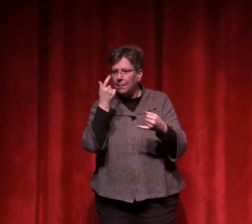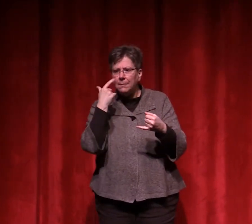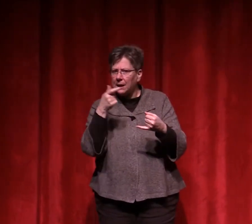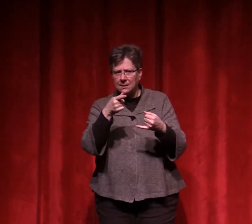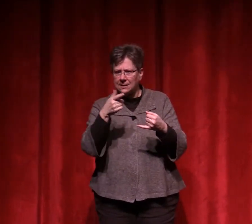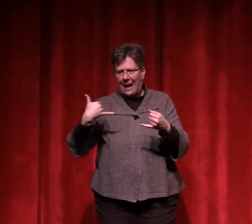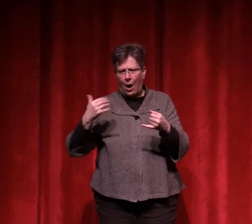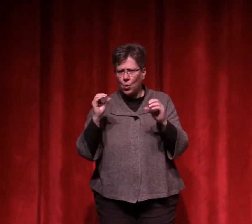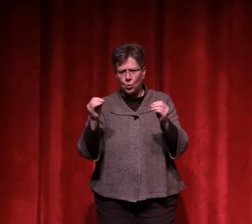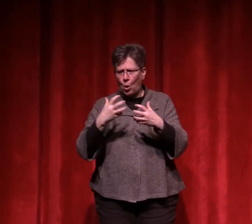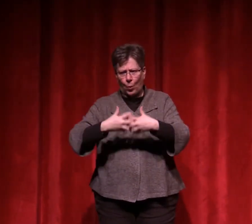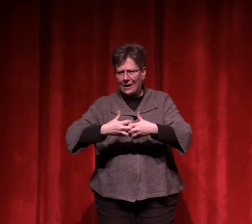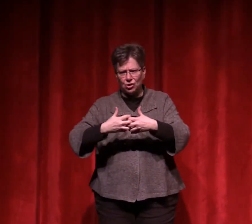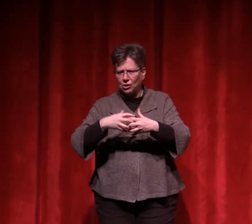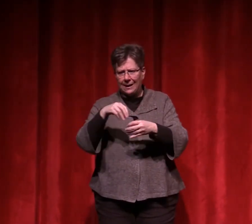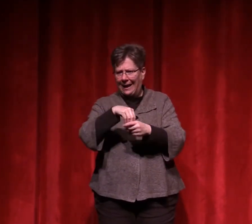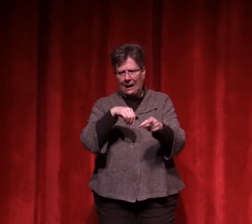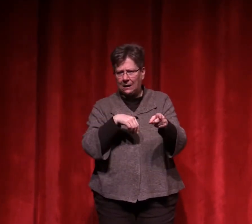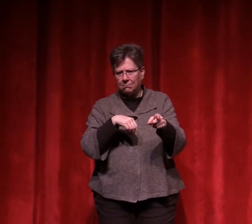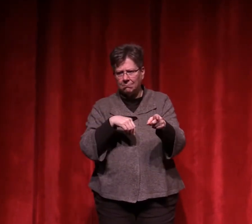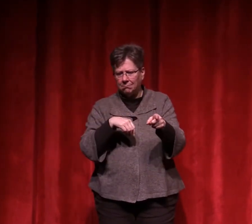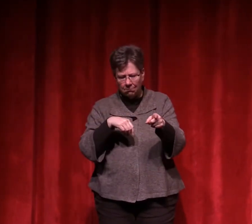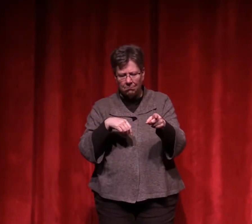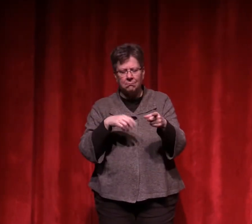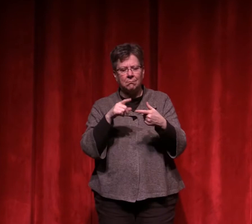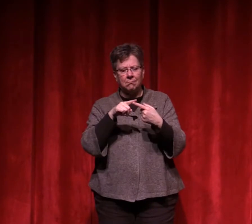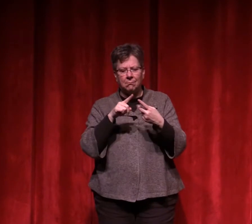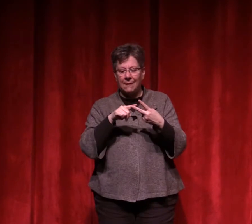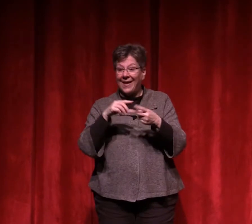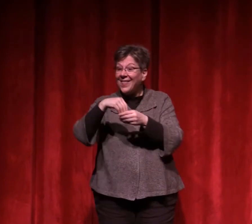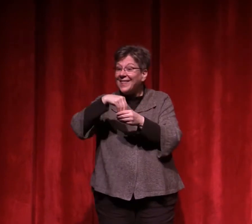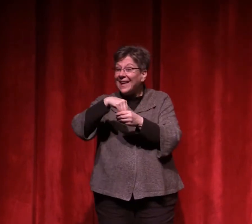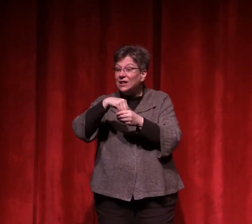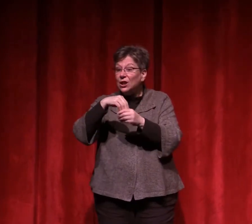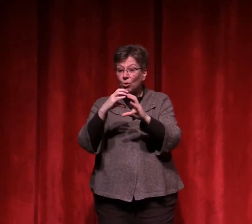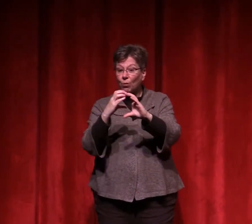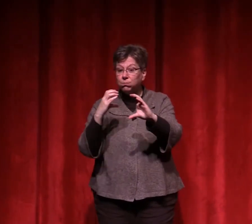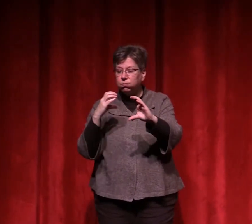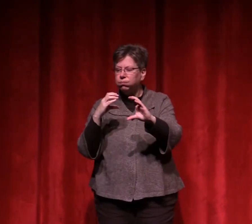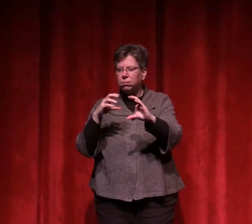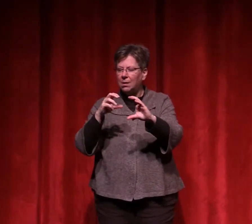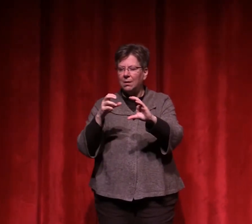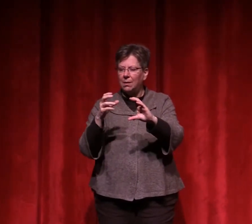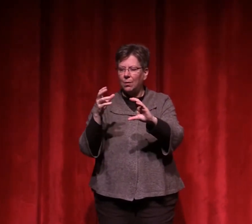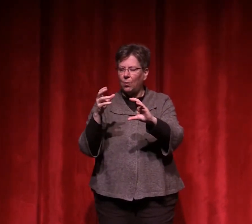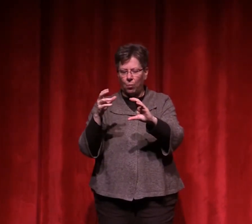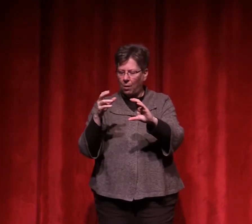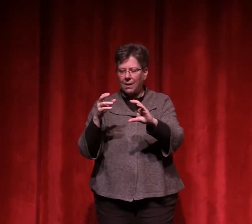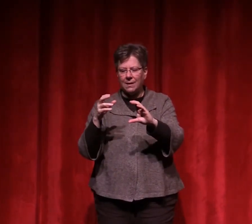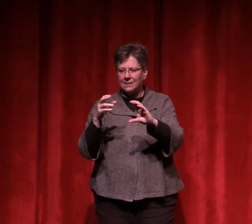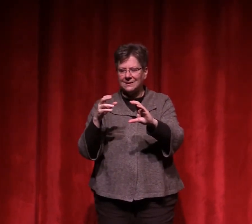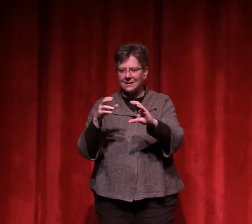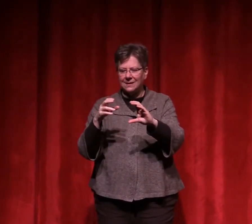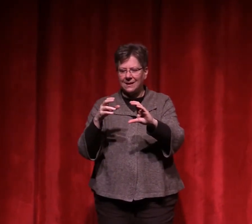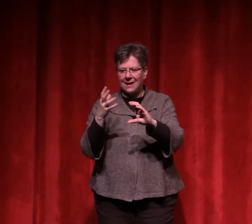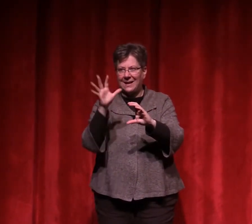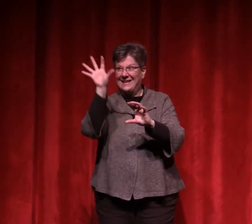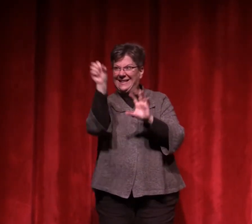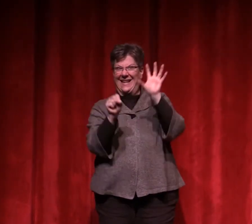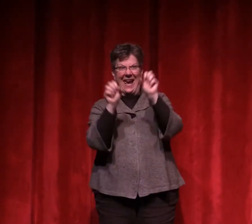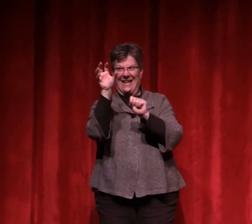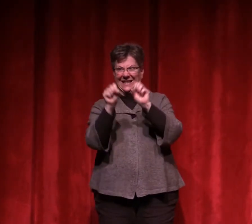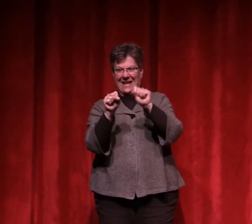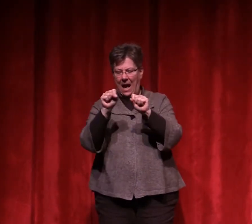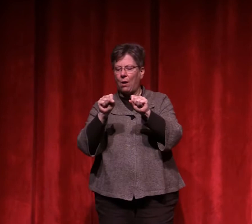engines on it. The interior was taken apart and waiting for